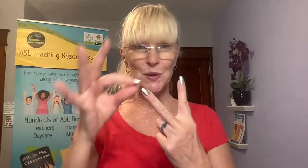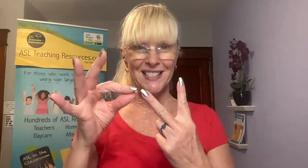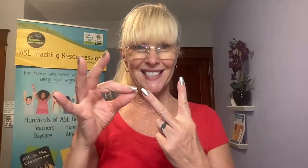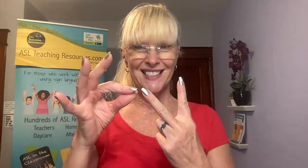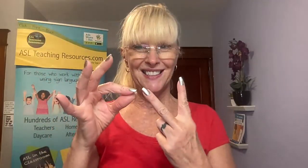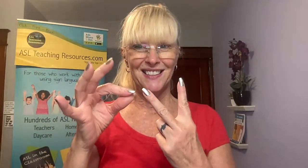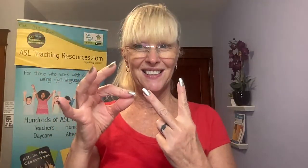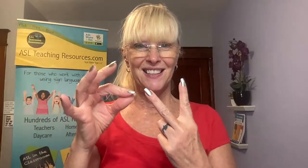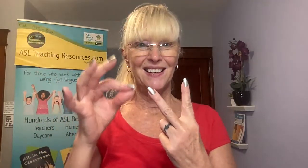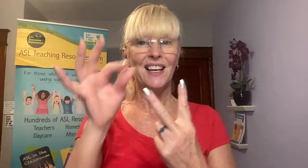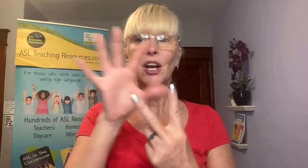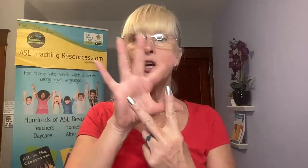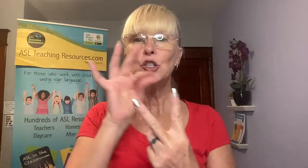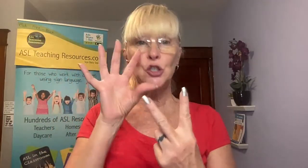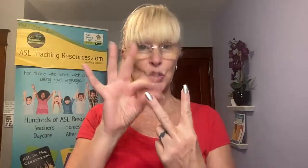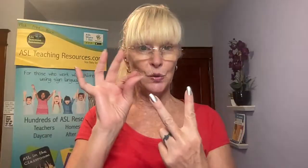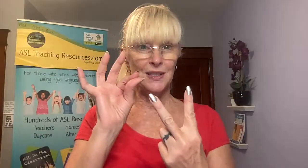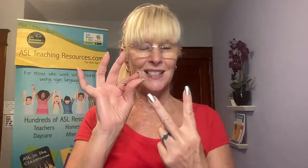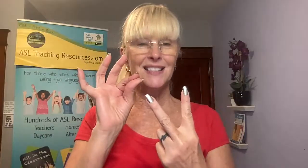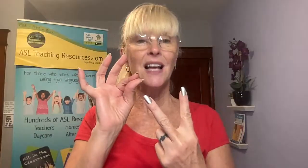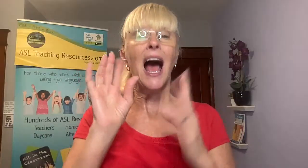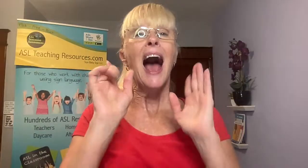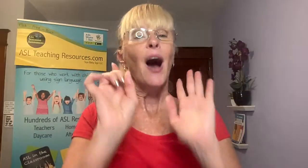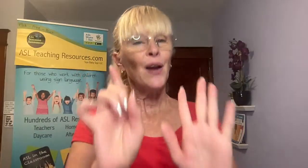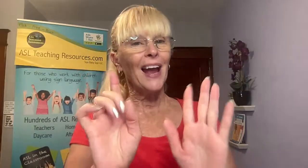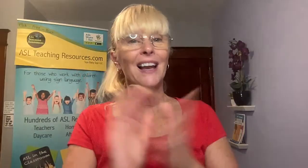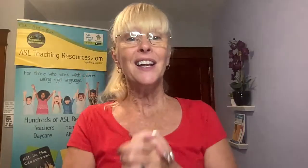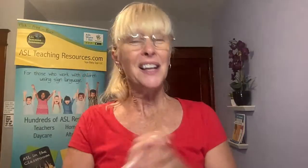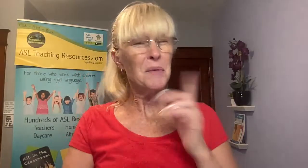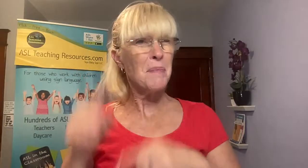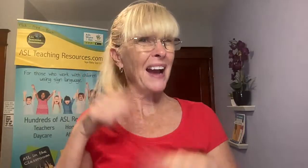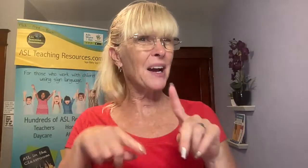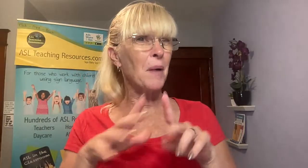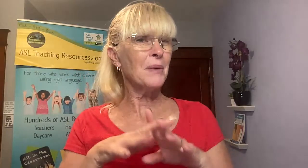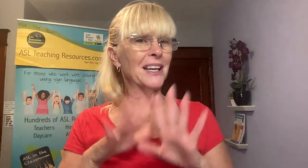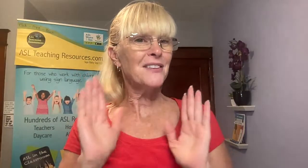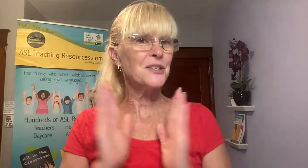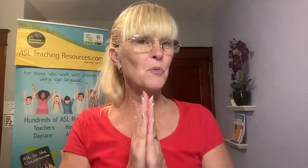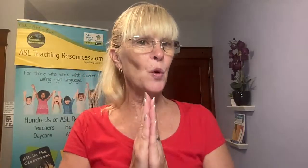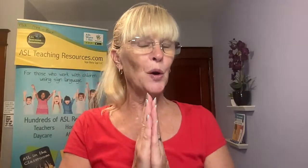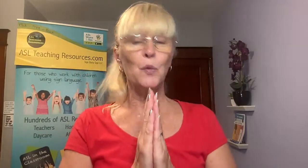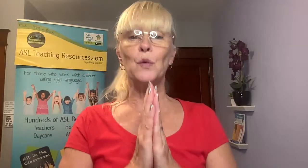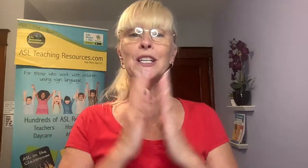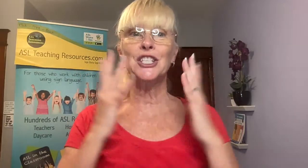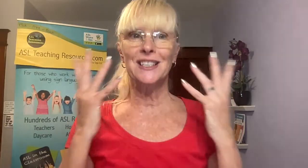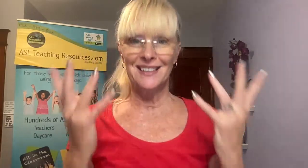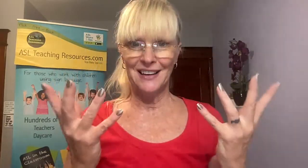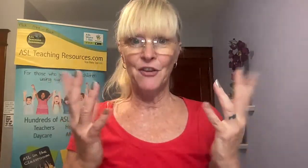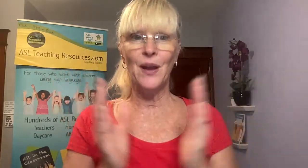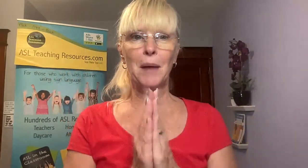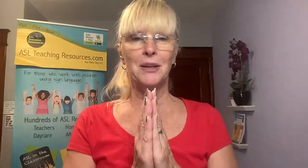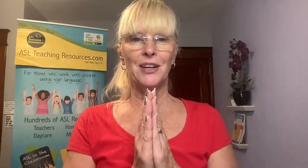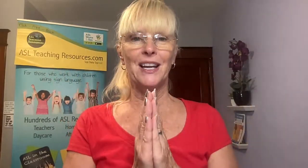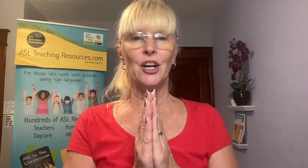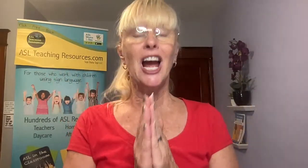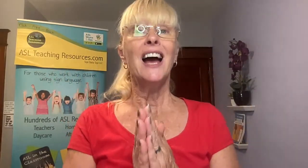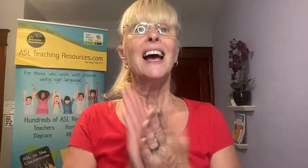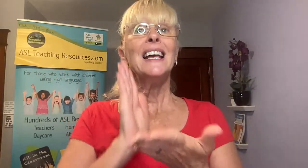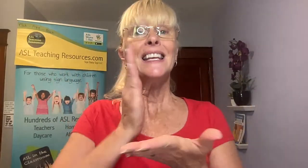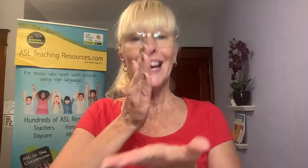Choose. Choose. Okay, now let me back up. I'm going to give some more rich vocabulary here. Yes,